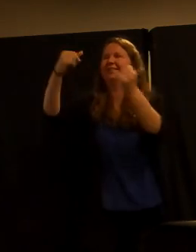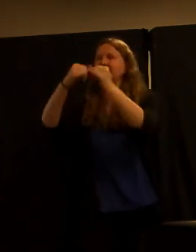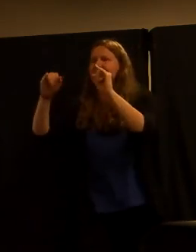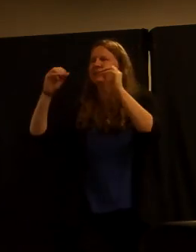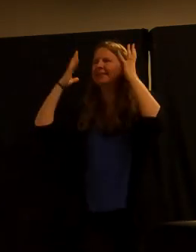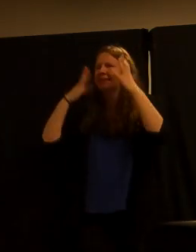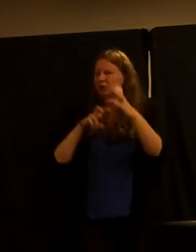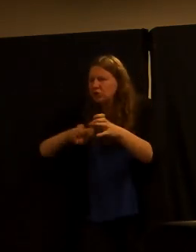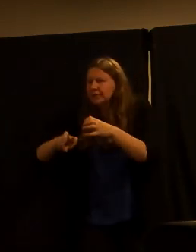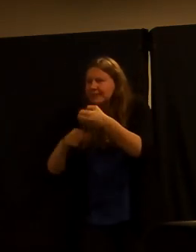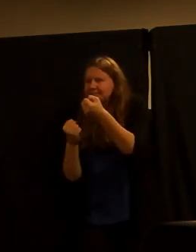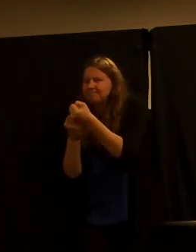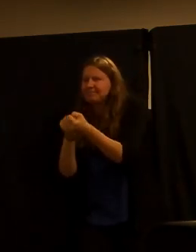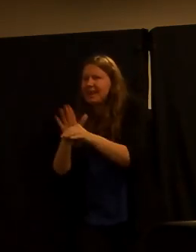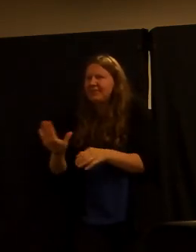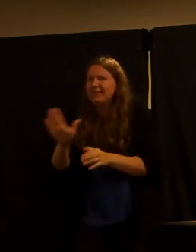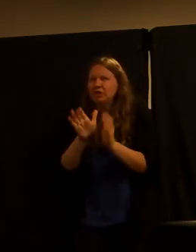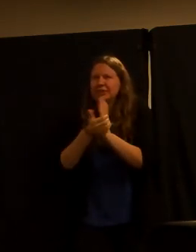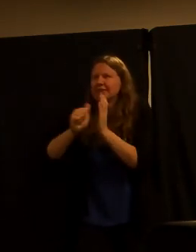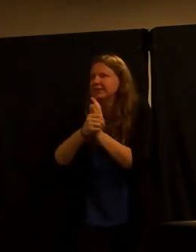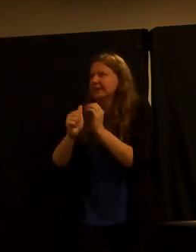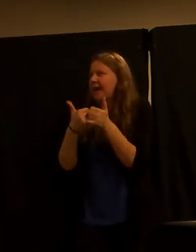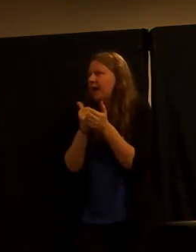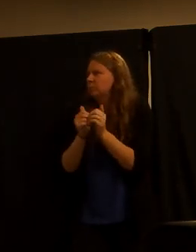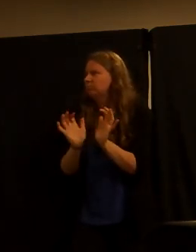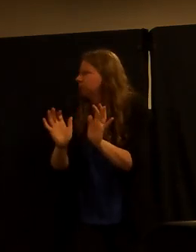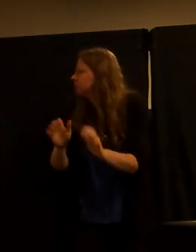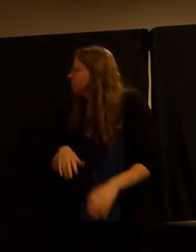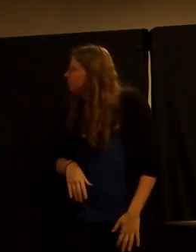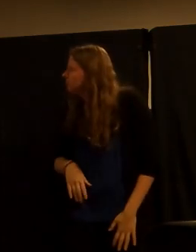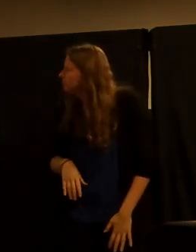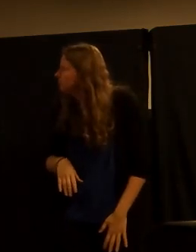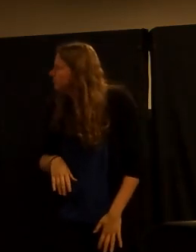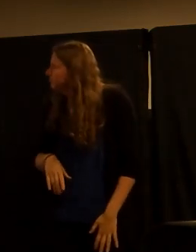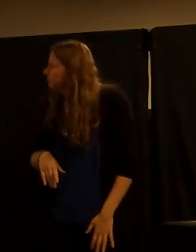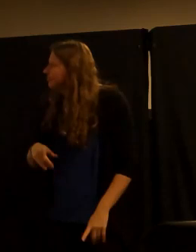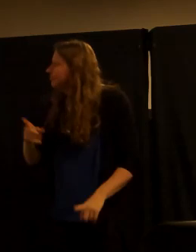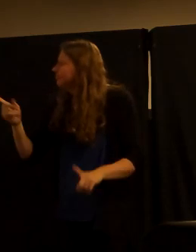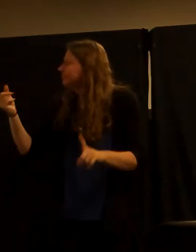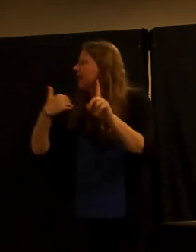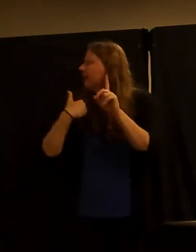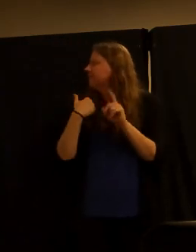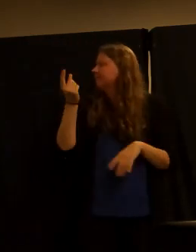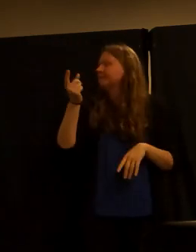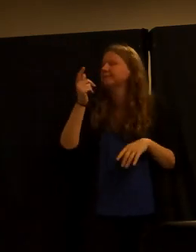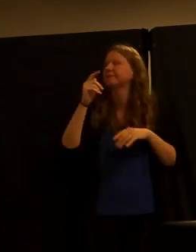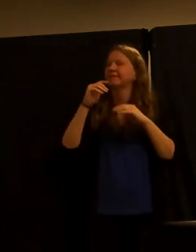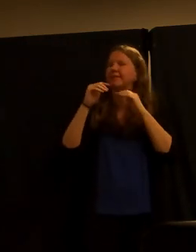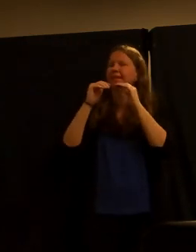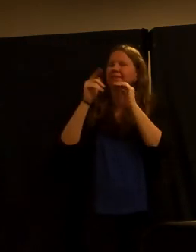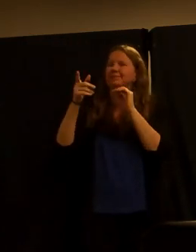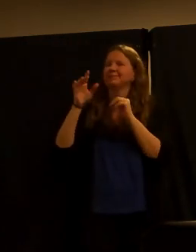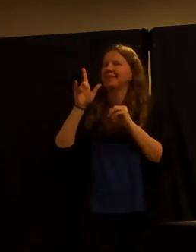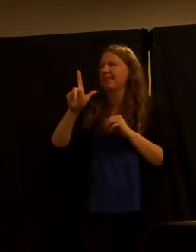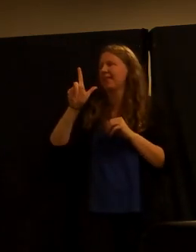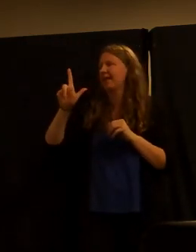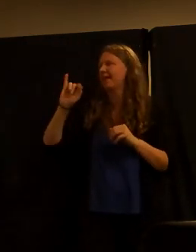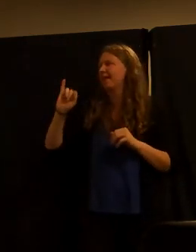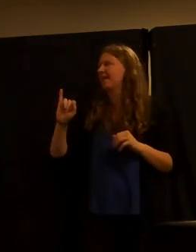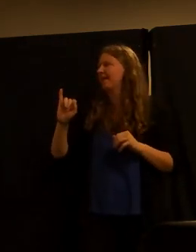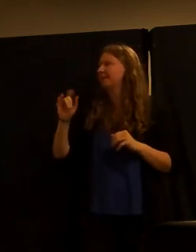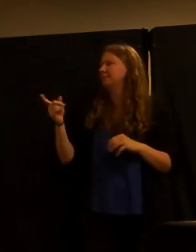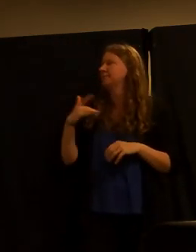We have our paraprofessionals support certain students, and then our teacher can really hone in on those particular skills that